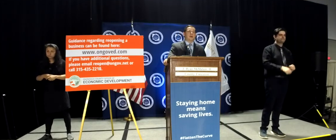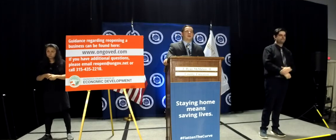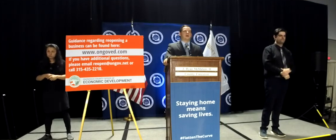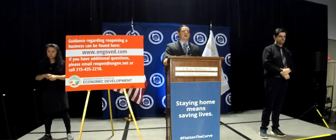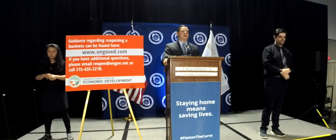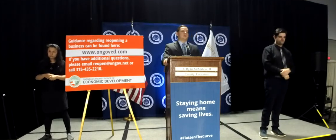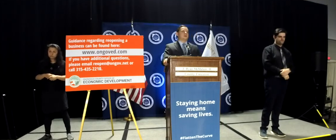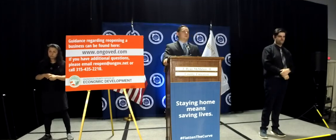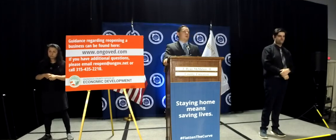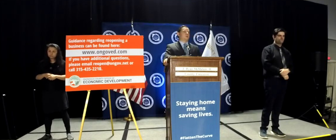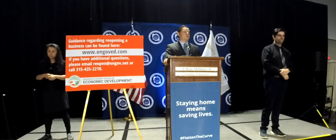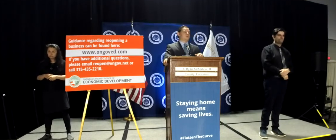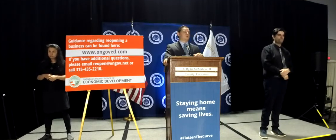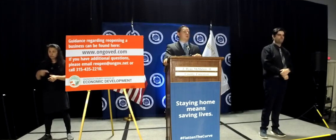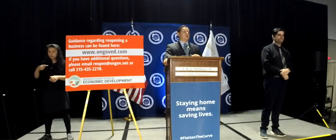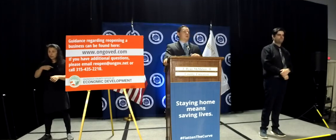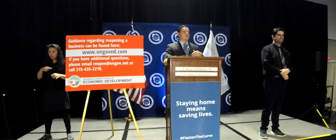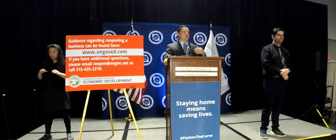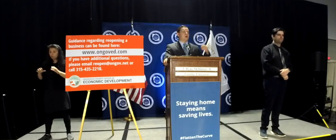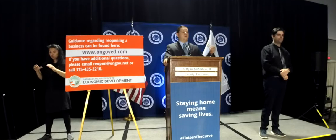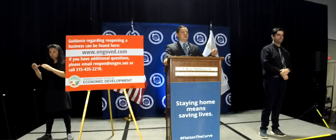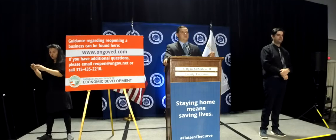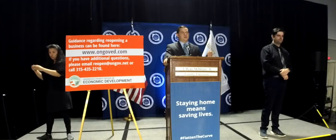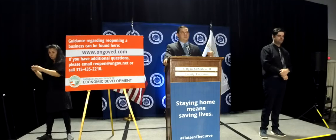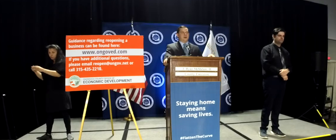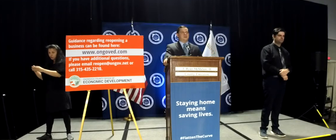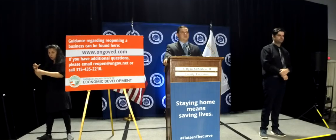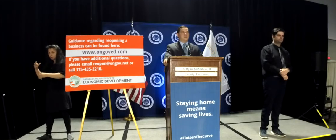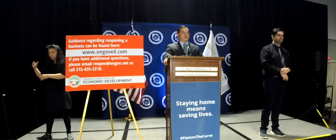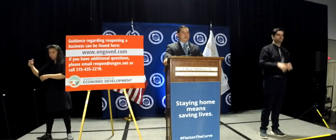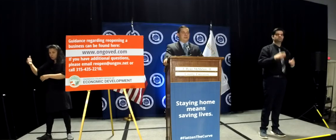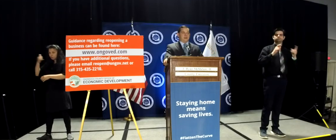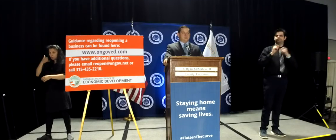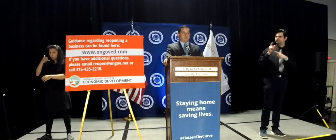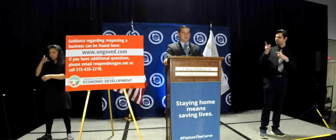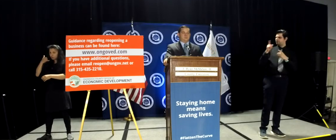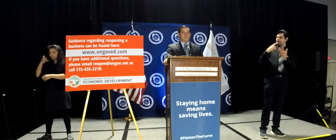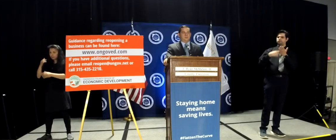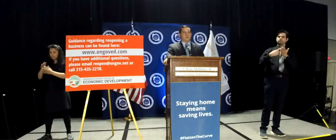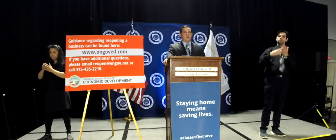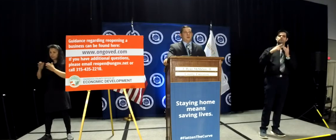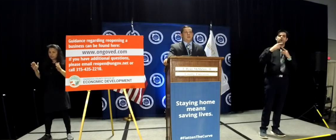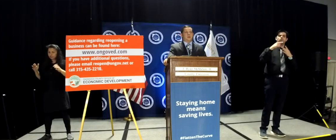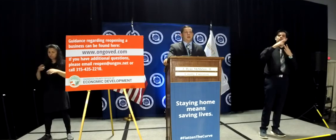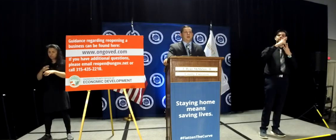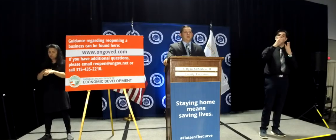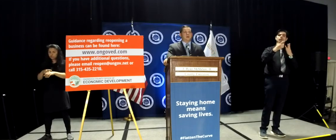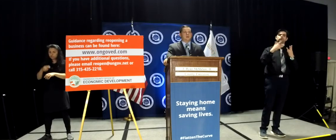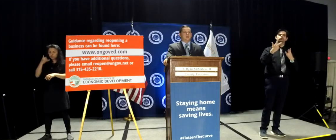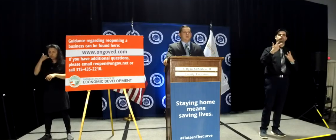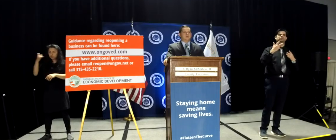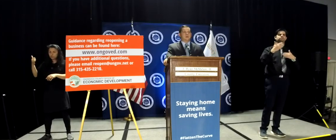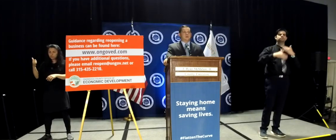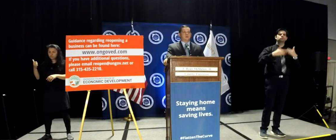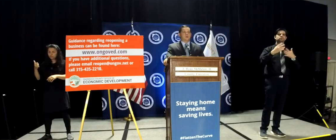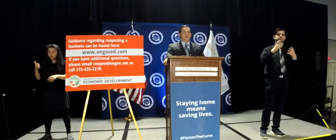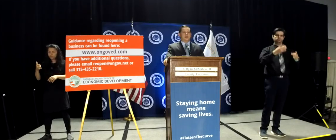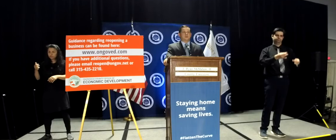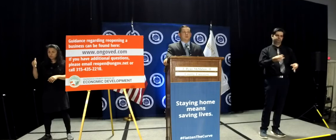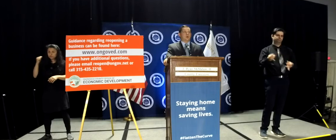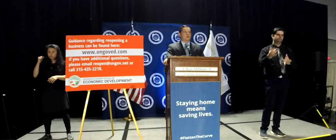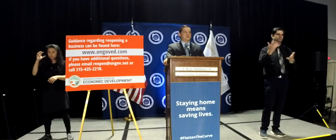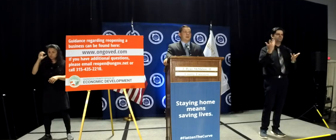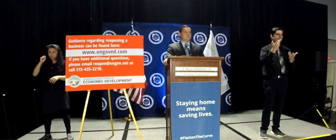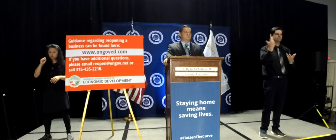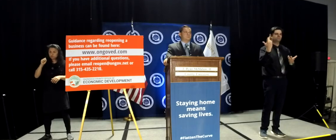and then I spoke to some of the governor's senior advisors very late last night, and then we